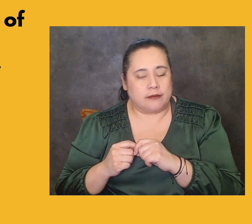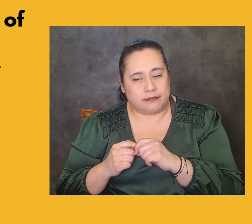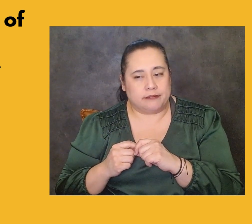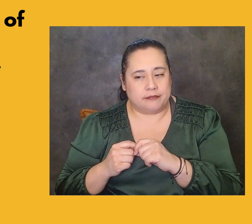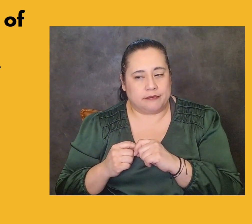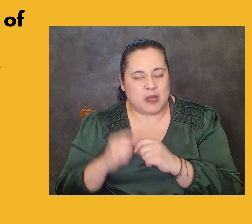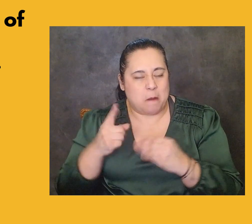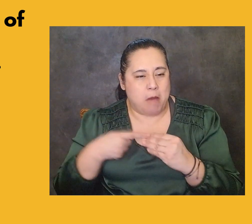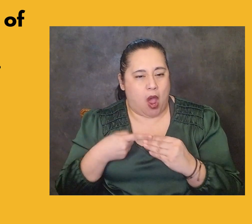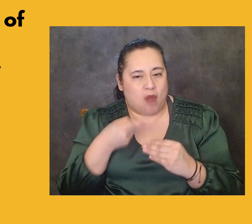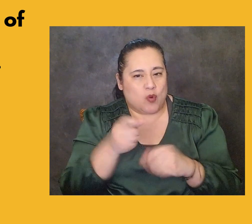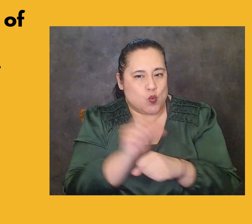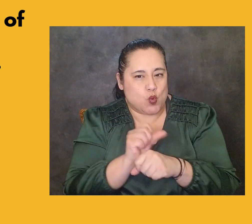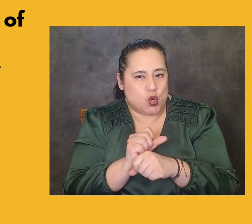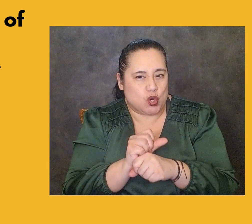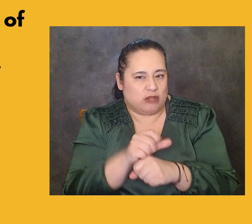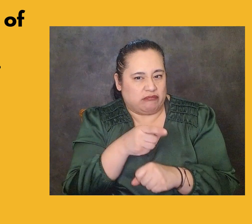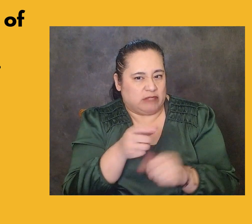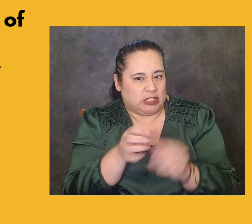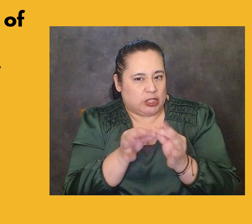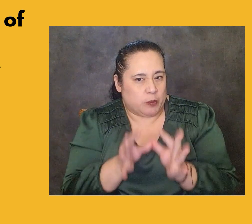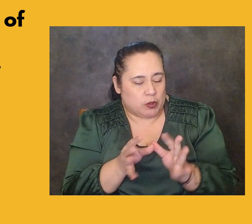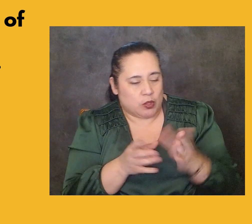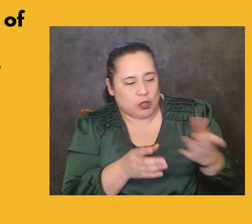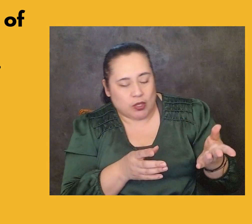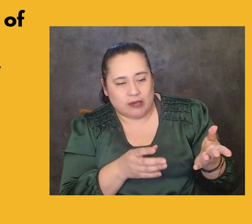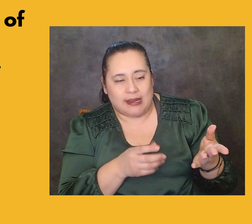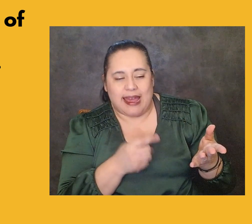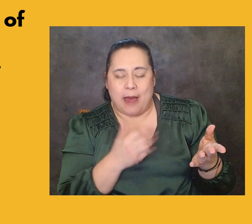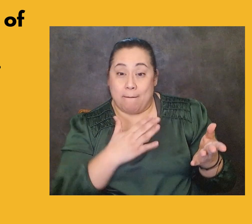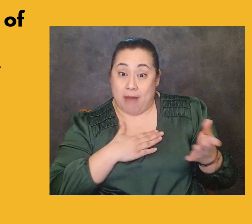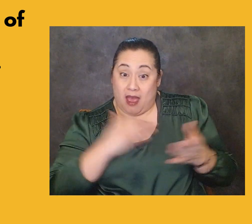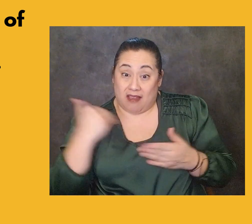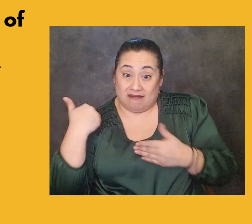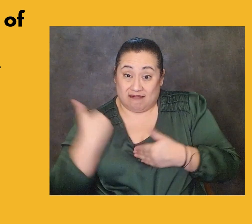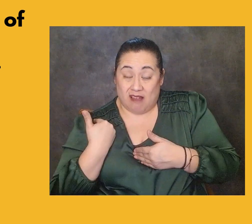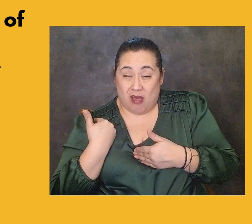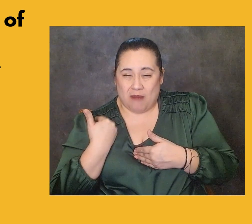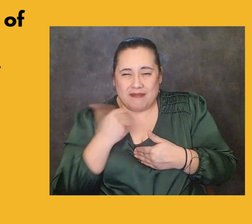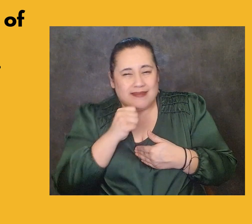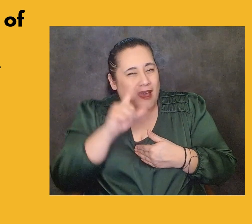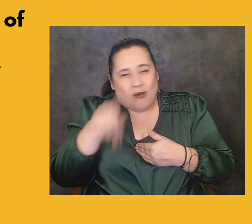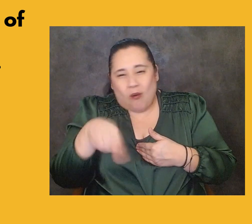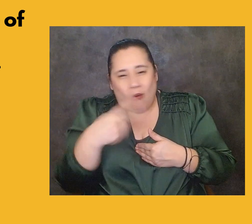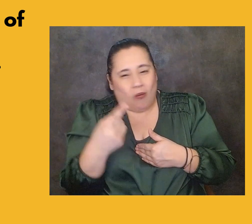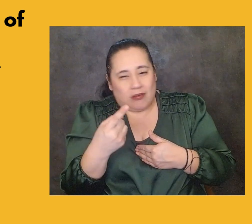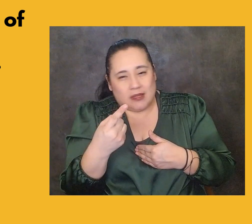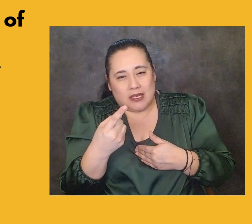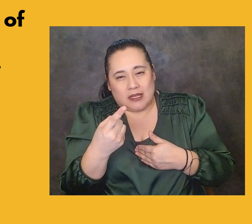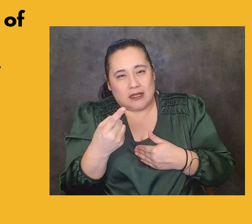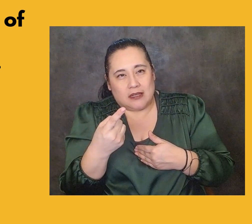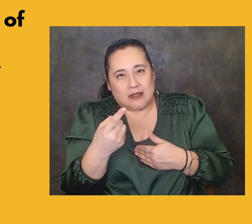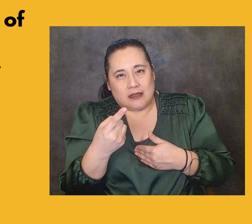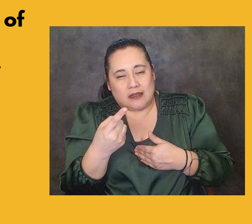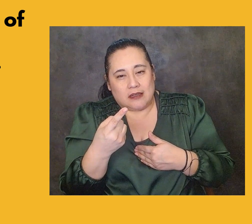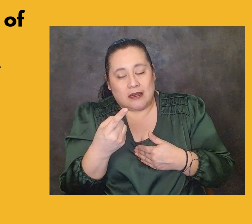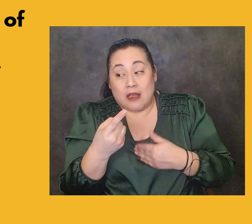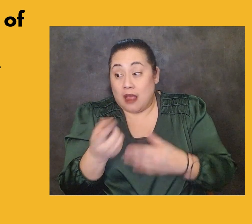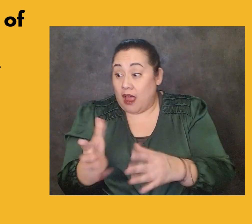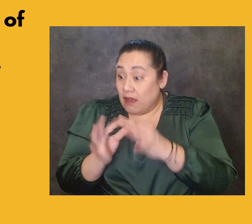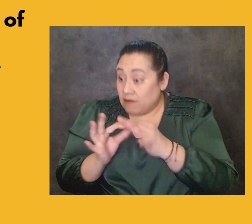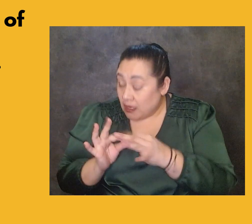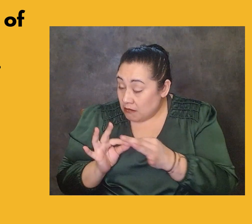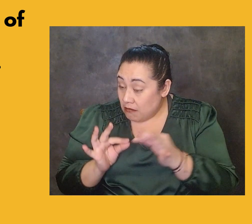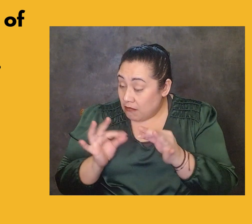about their work. And my job is not only to receive the